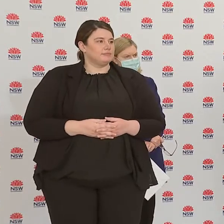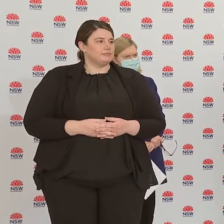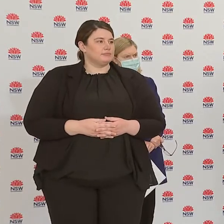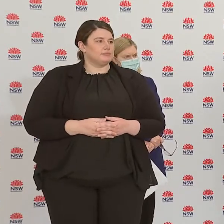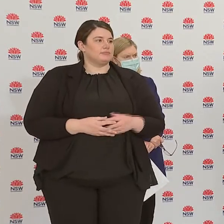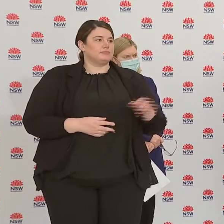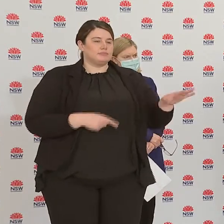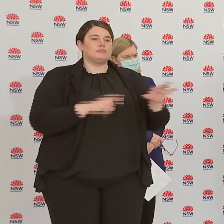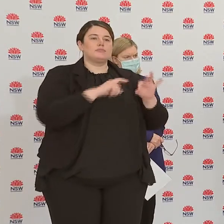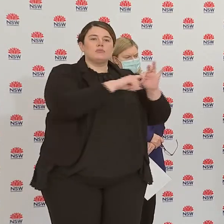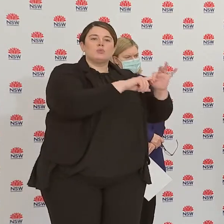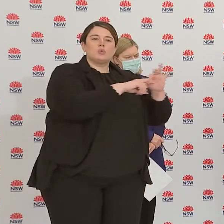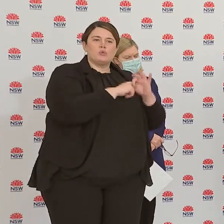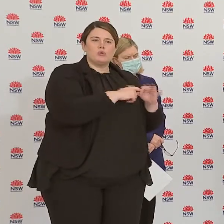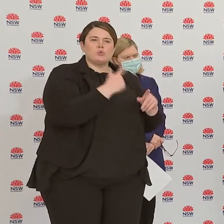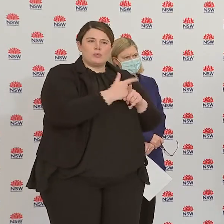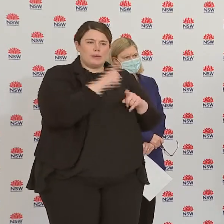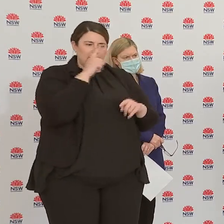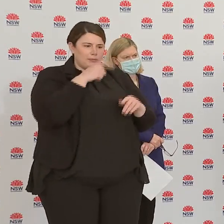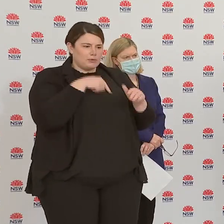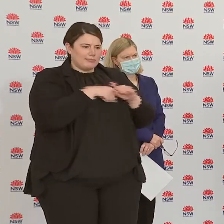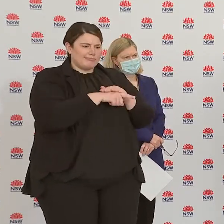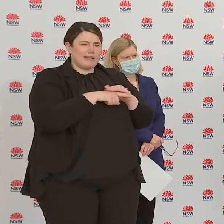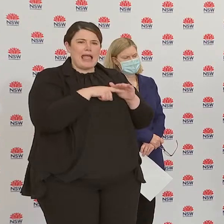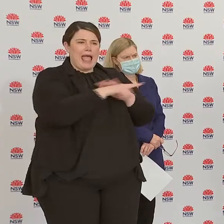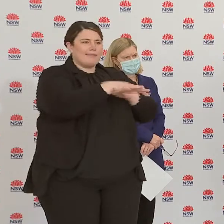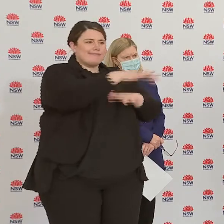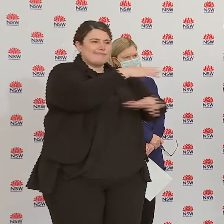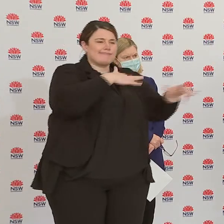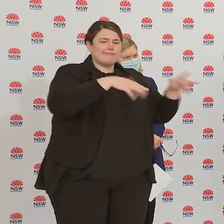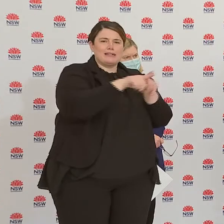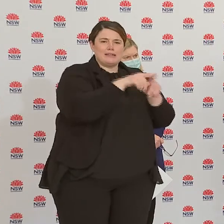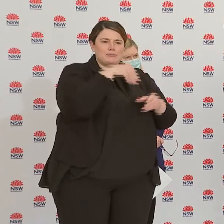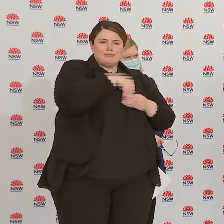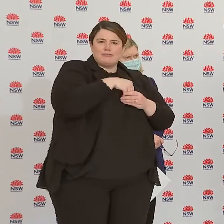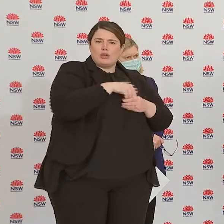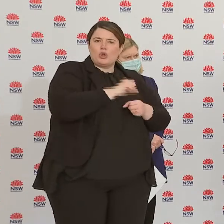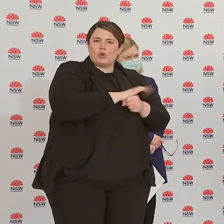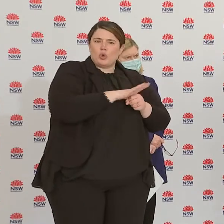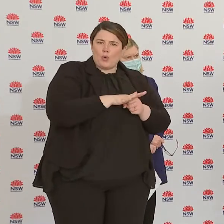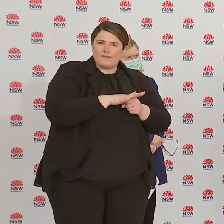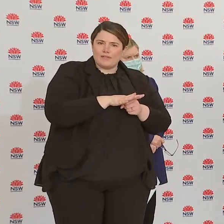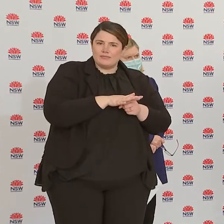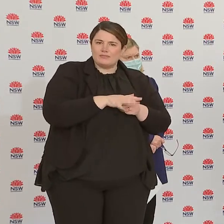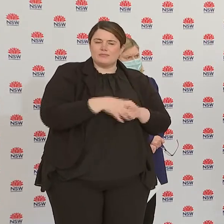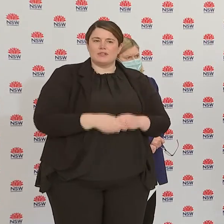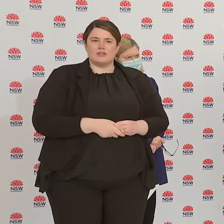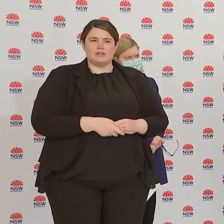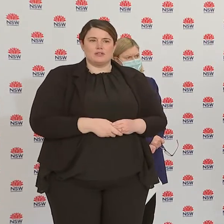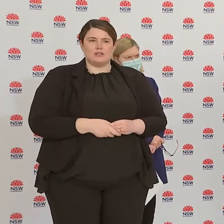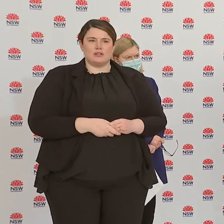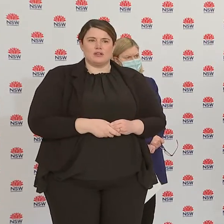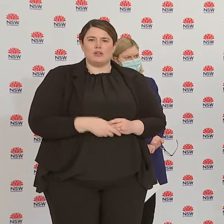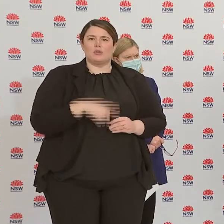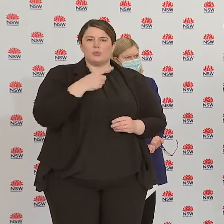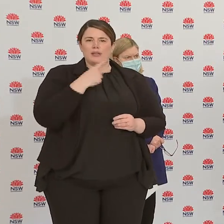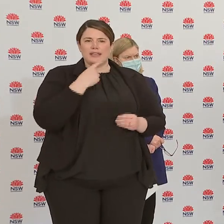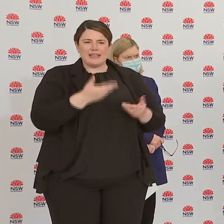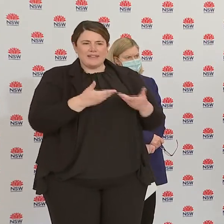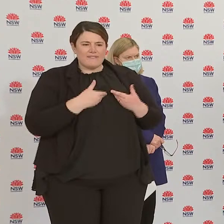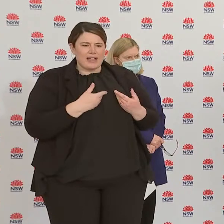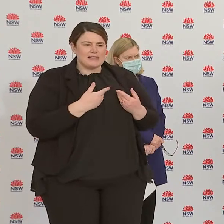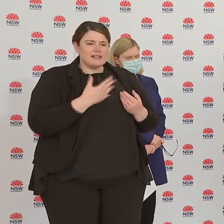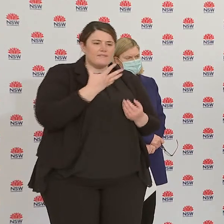the infectious in the community numbers, you give us preliminary numbers, but we never find out the final numbers. There's